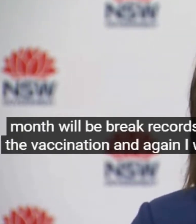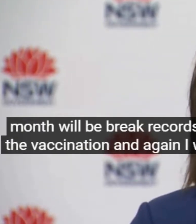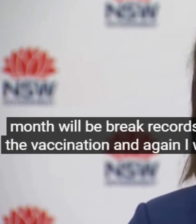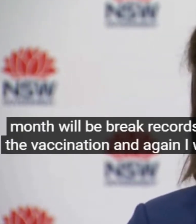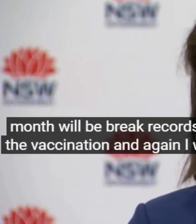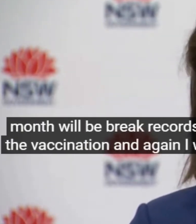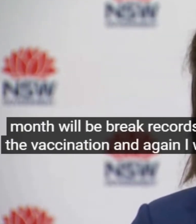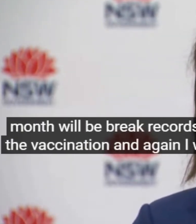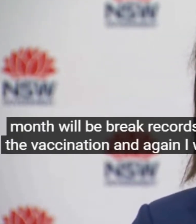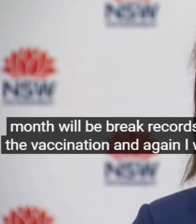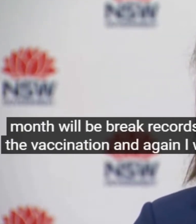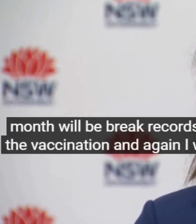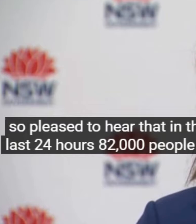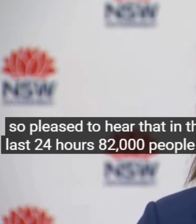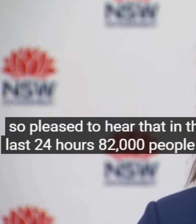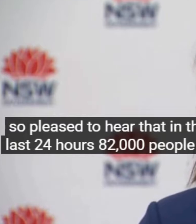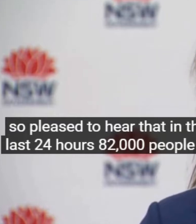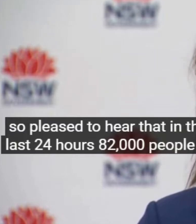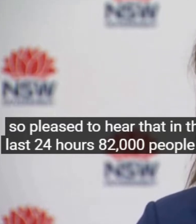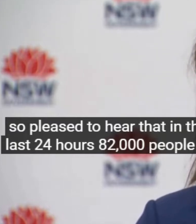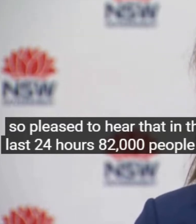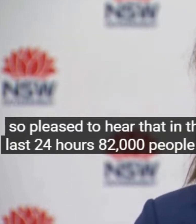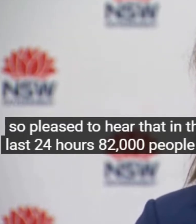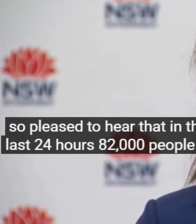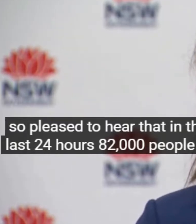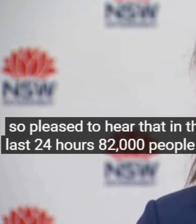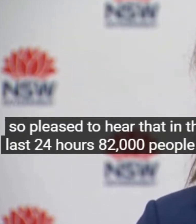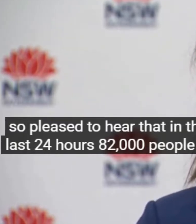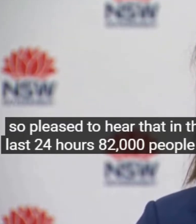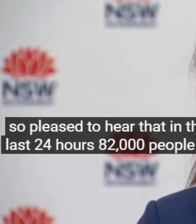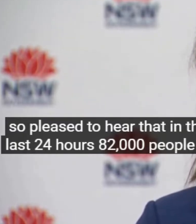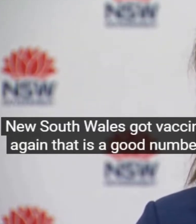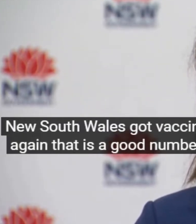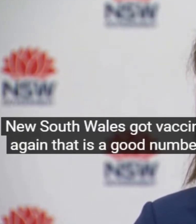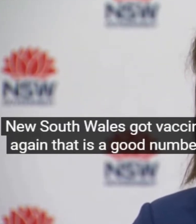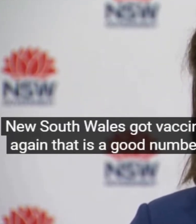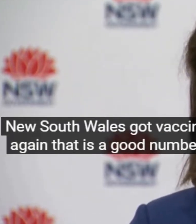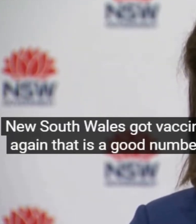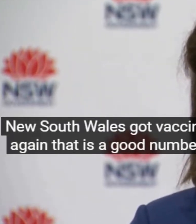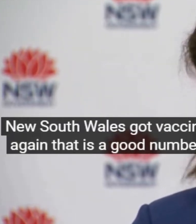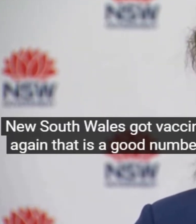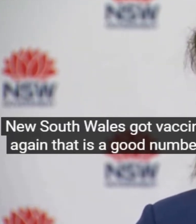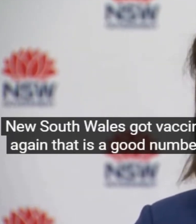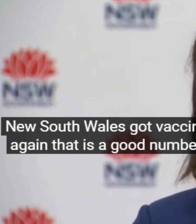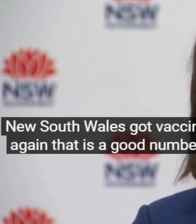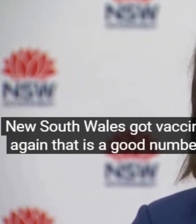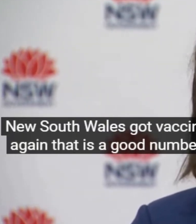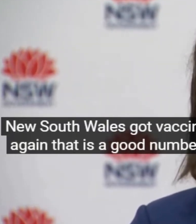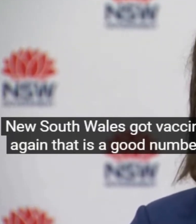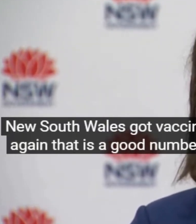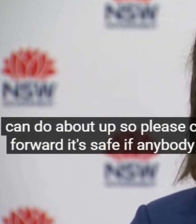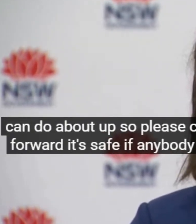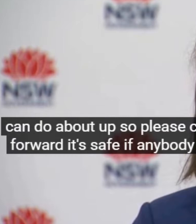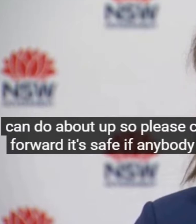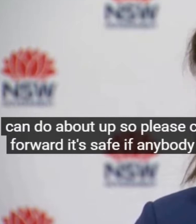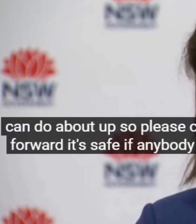go to your GP and ask the questions. But please know that it's only through higher rates of vaccination that we can continue to protect our